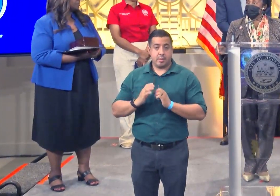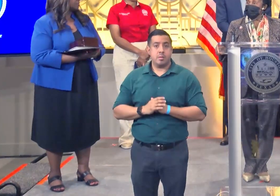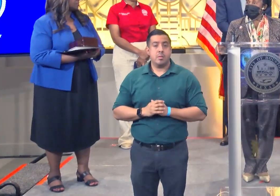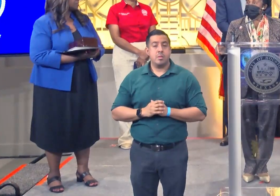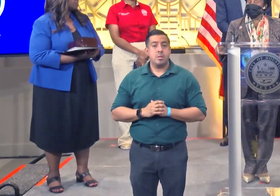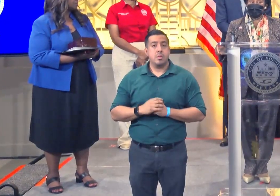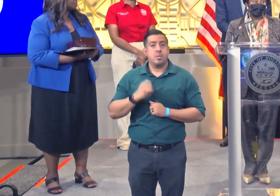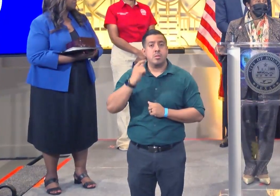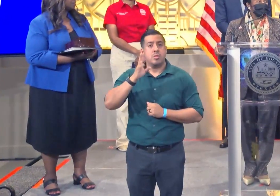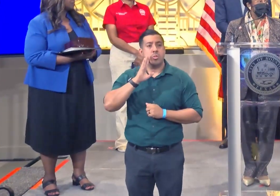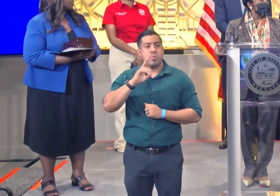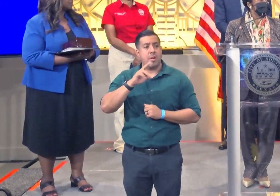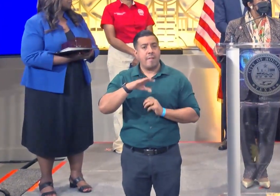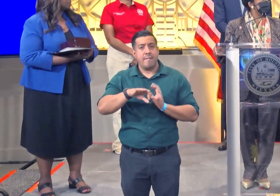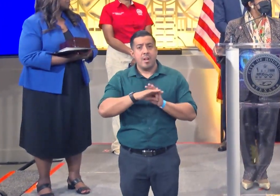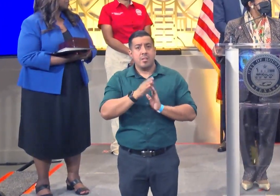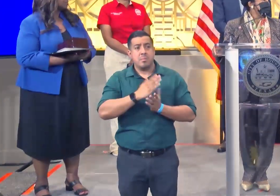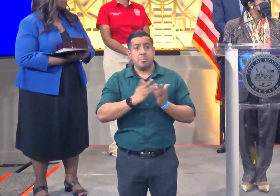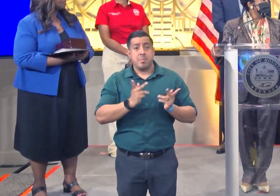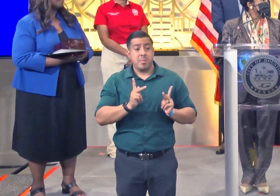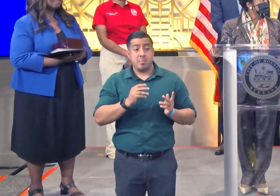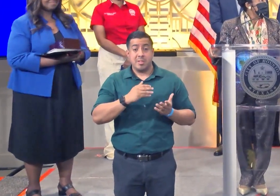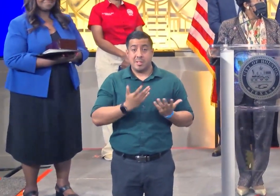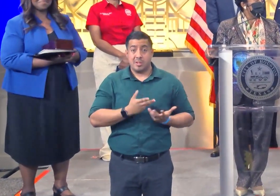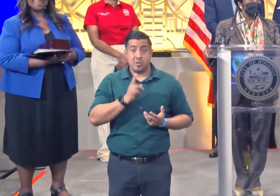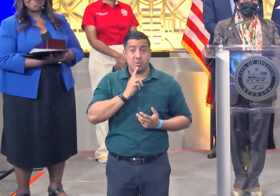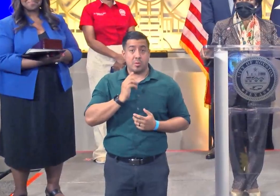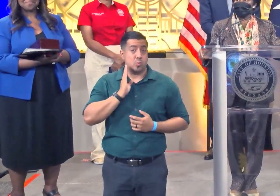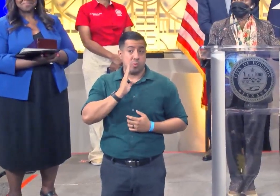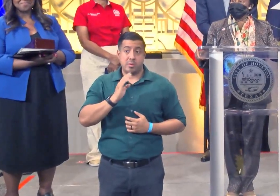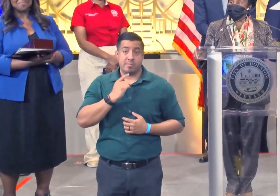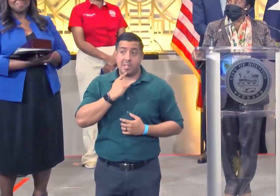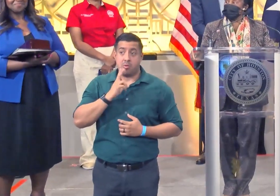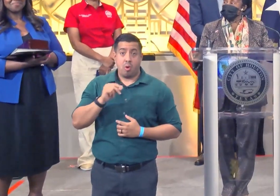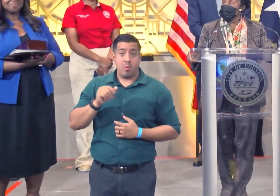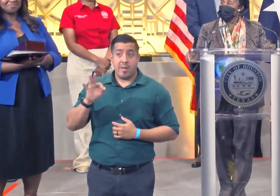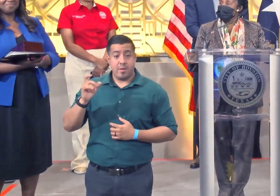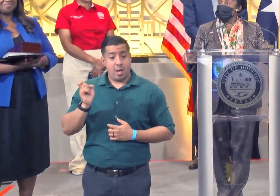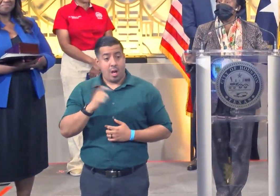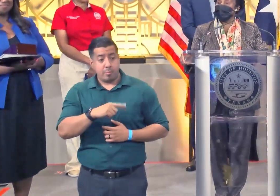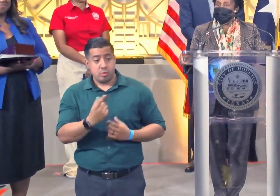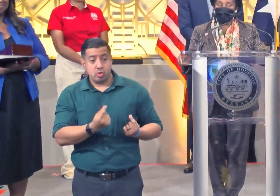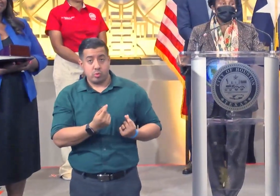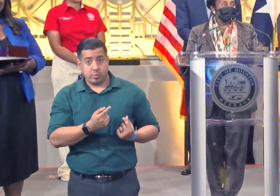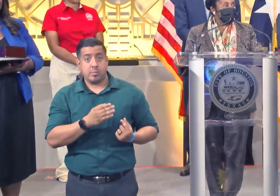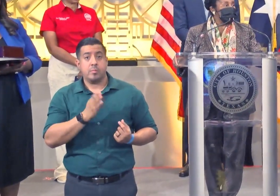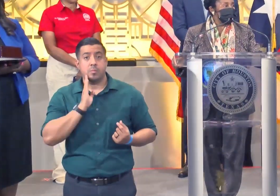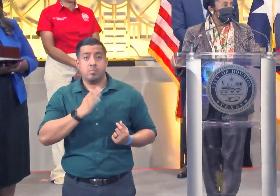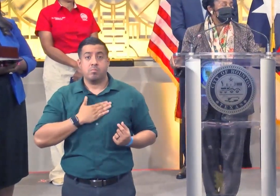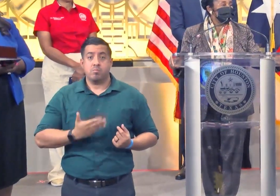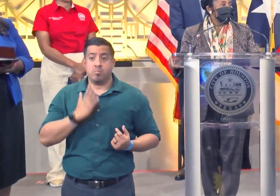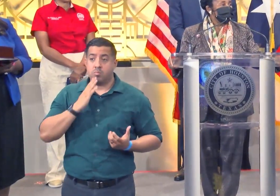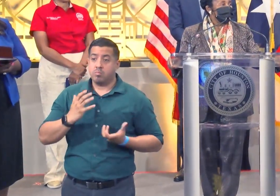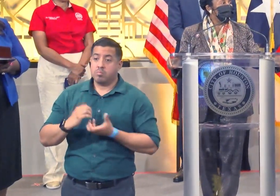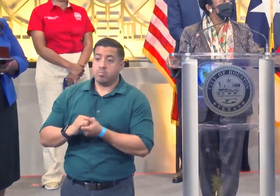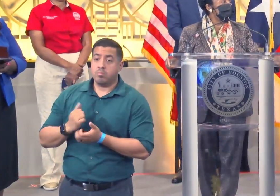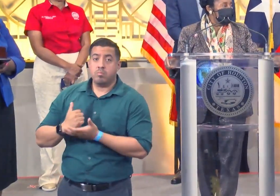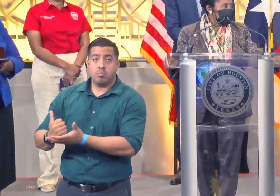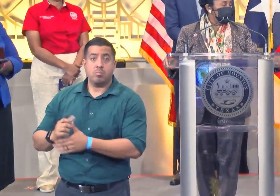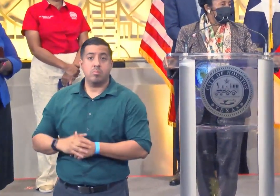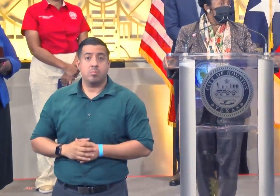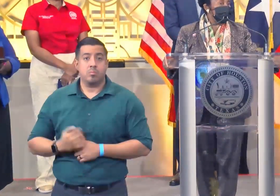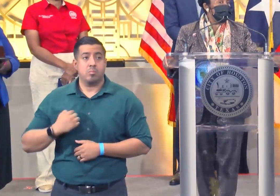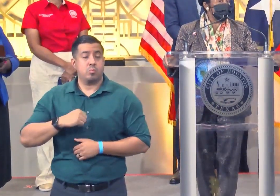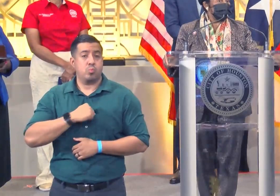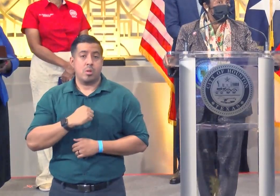are people in Houston that never say no. Whatever you need them to do, they will collaborate with you. We